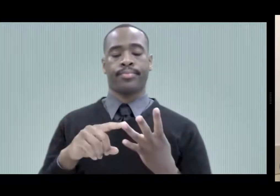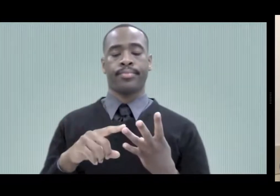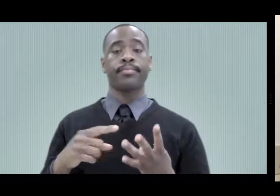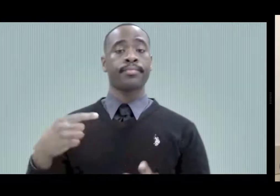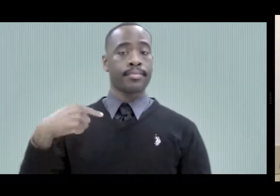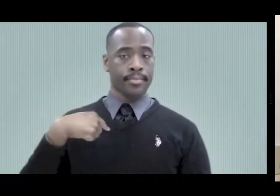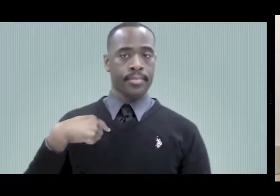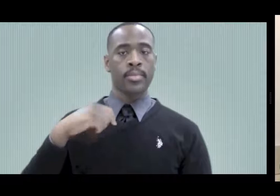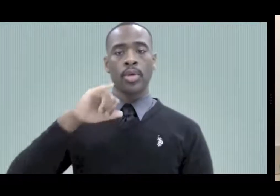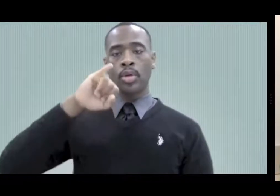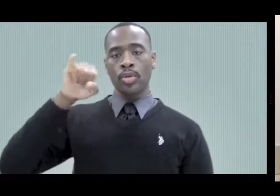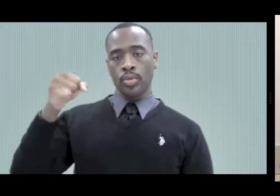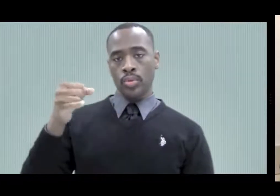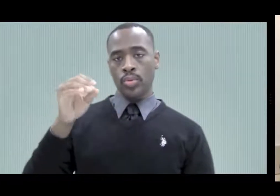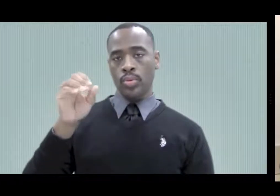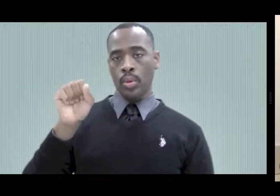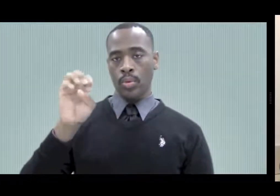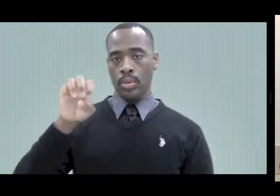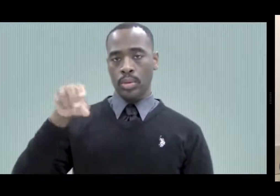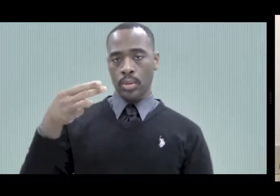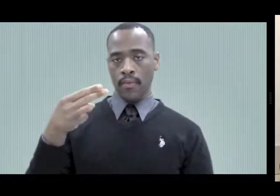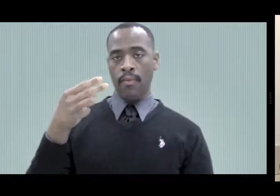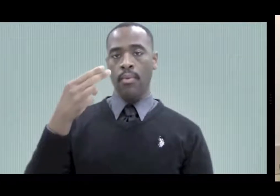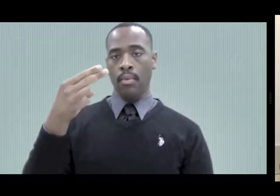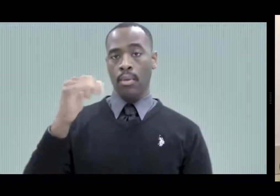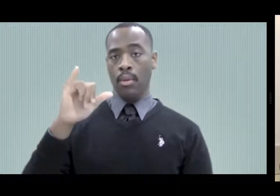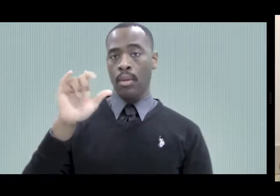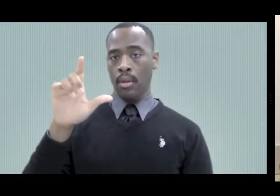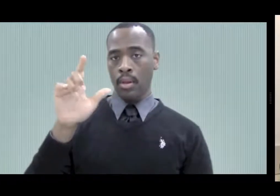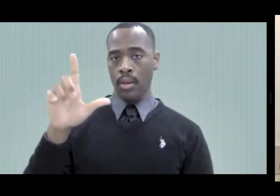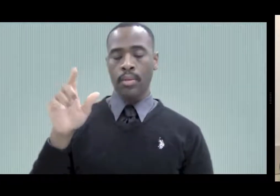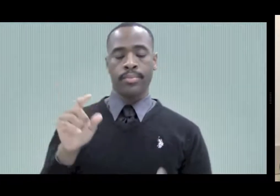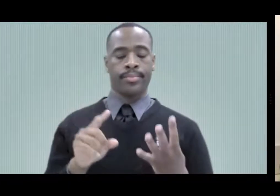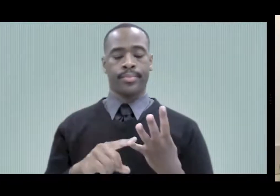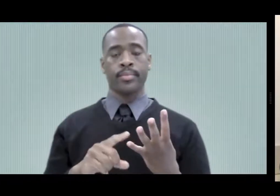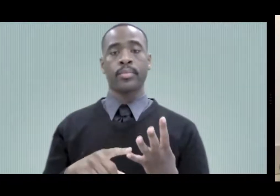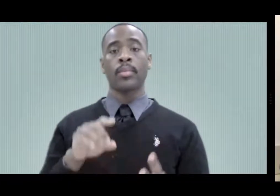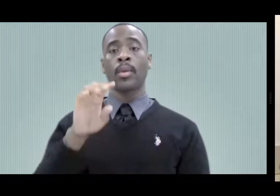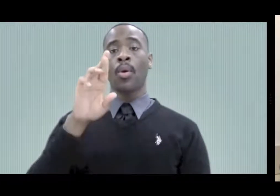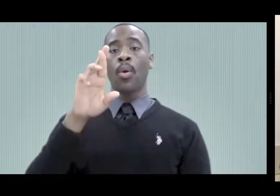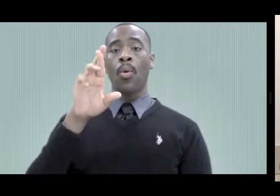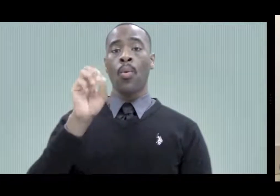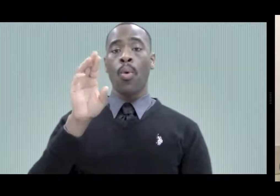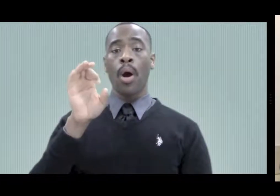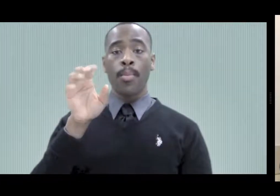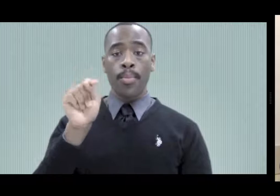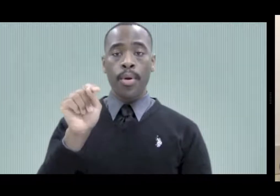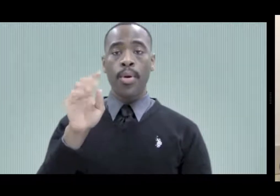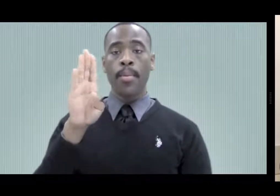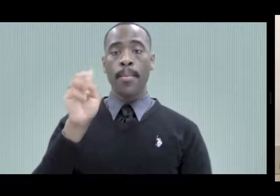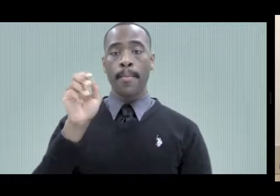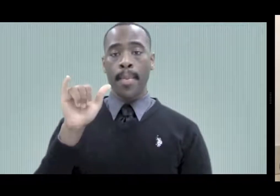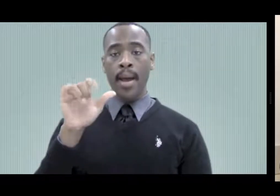Carolyn McCaskill, myself, Joseph Hill,